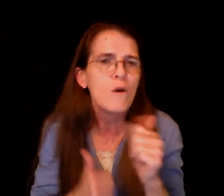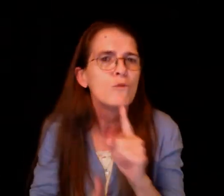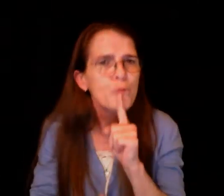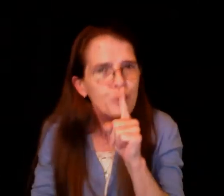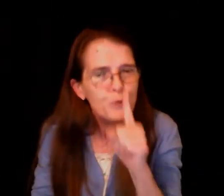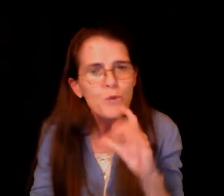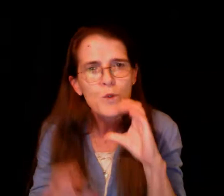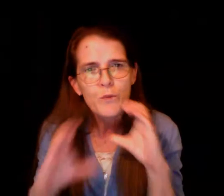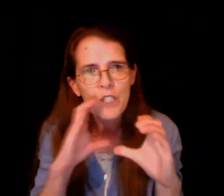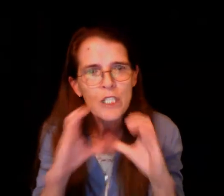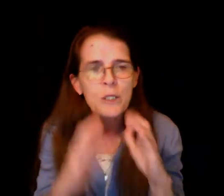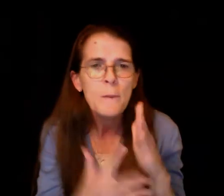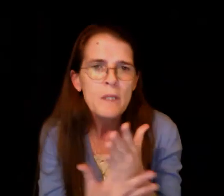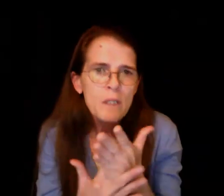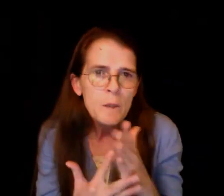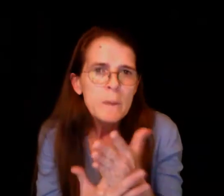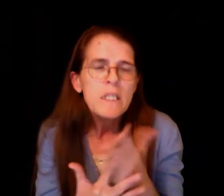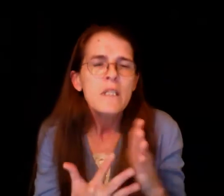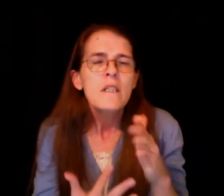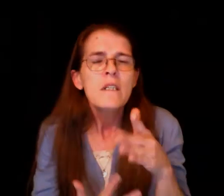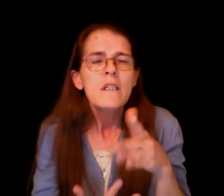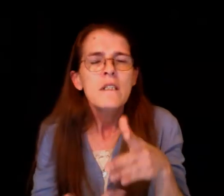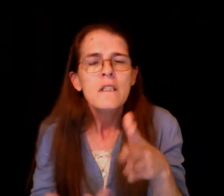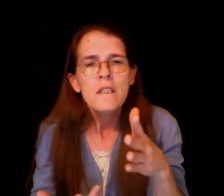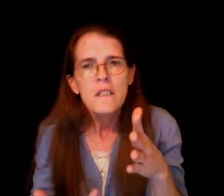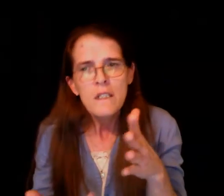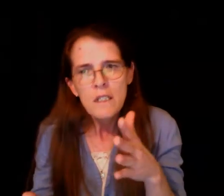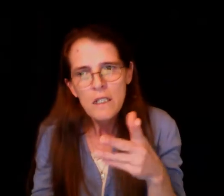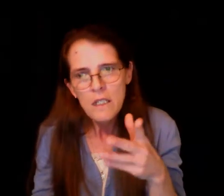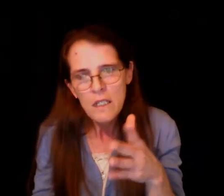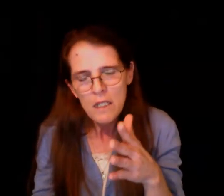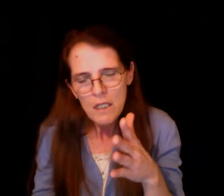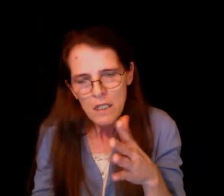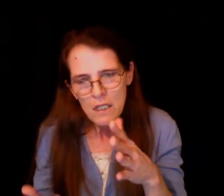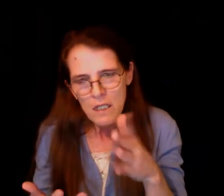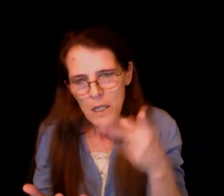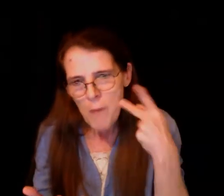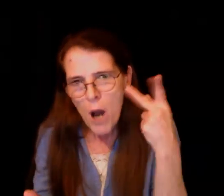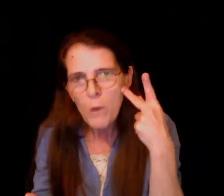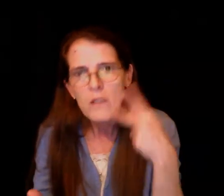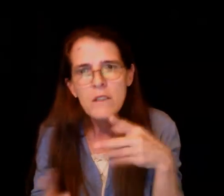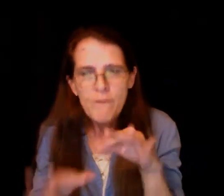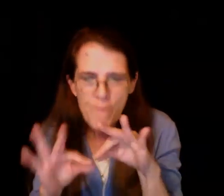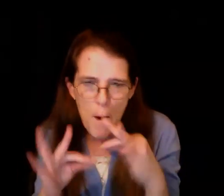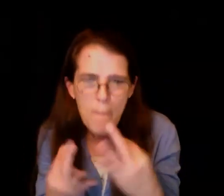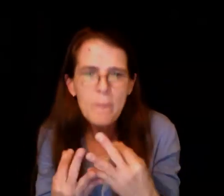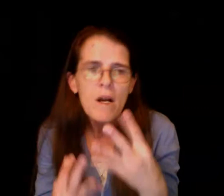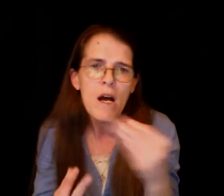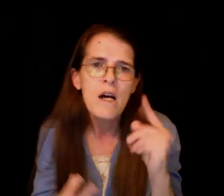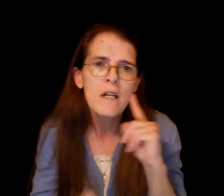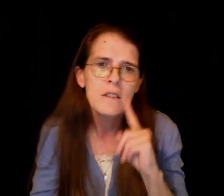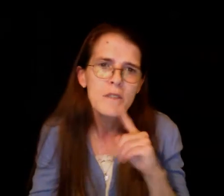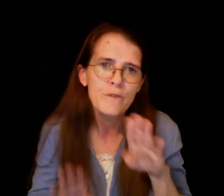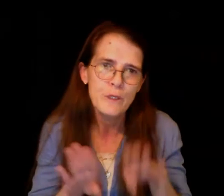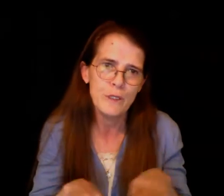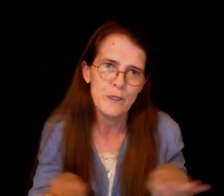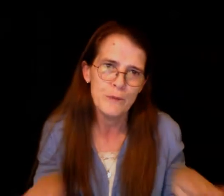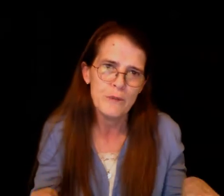bed? Mommy, I didn't play Mario before you so we can come home